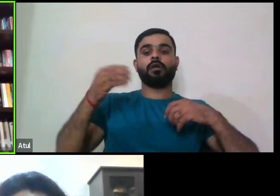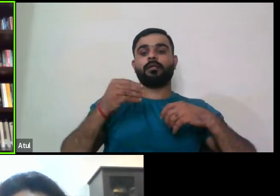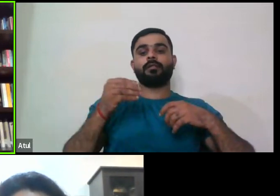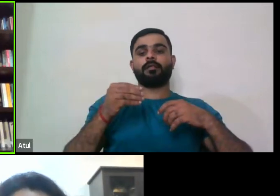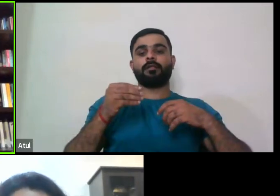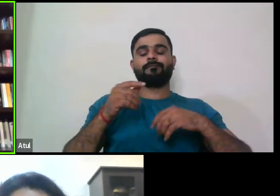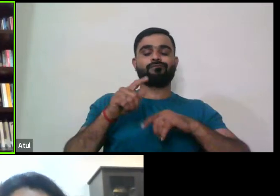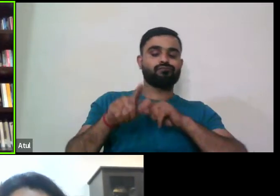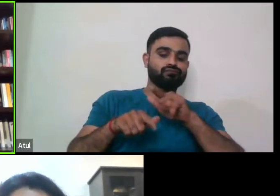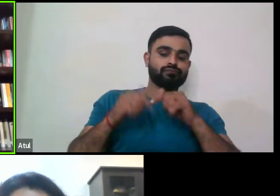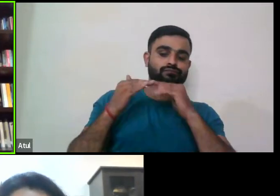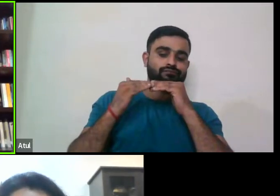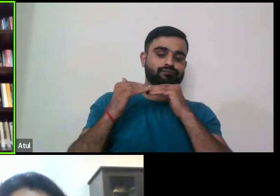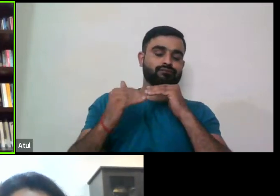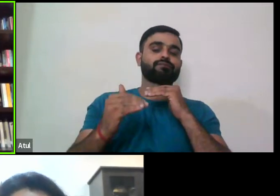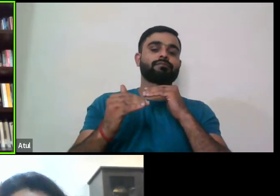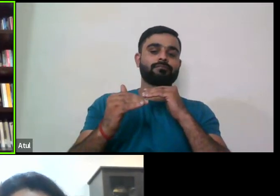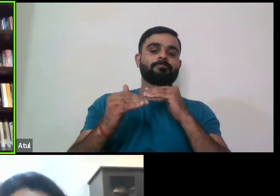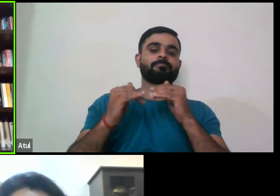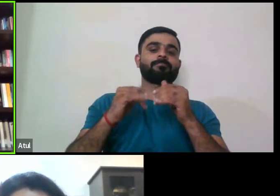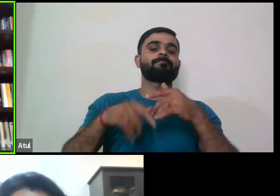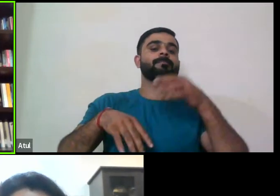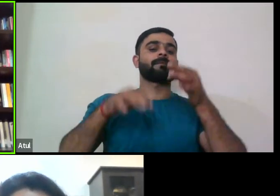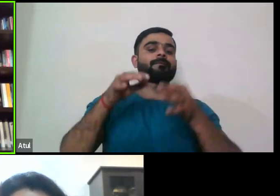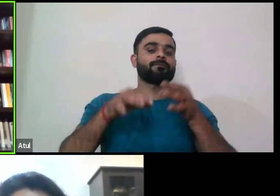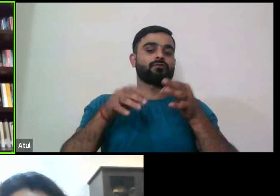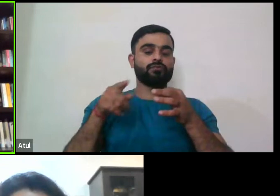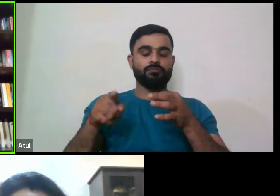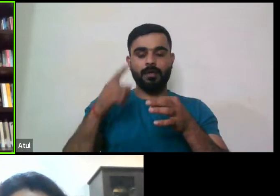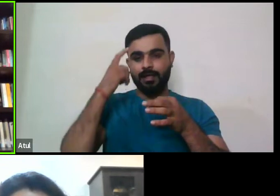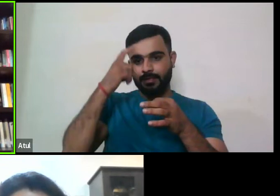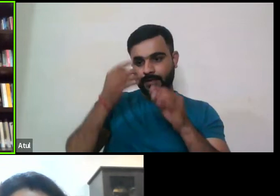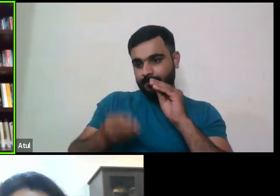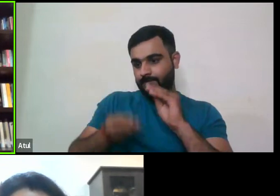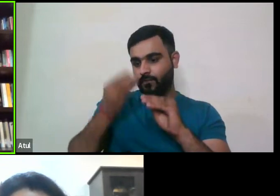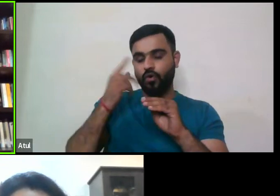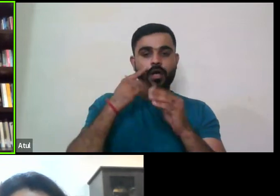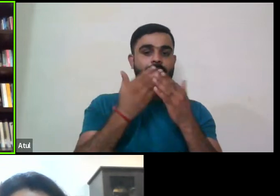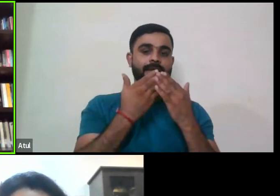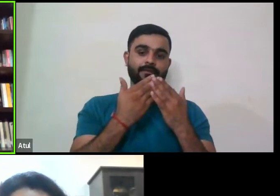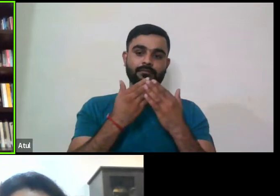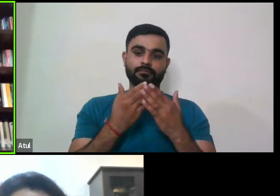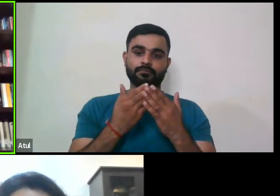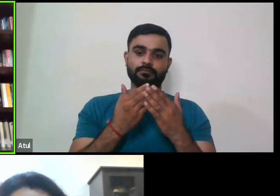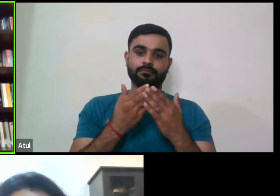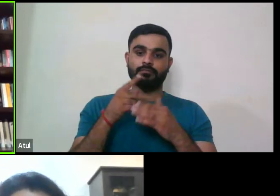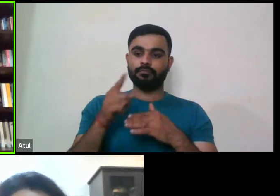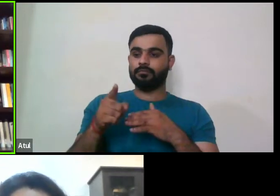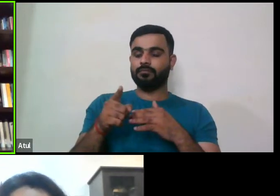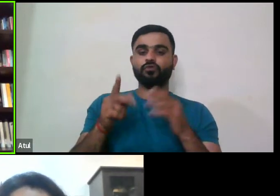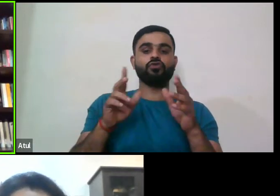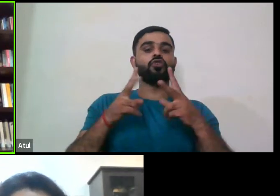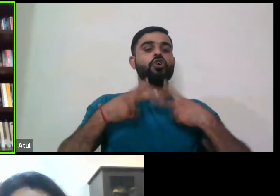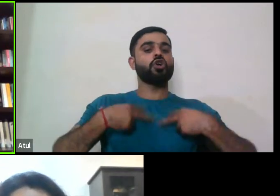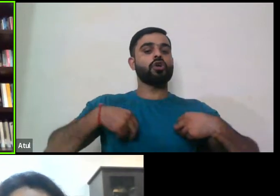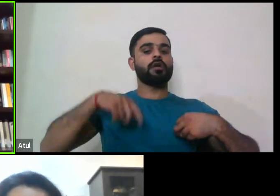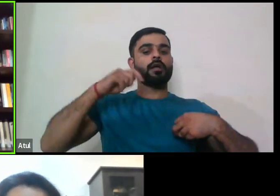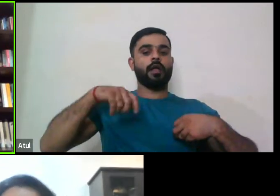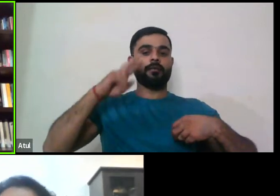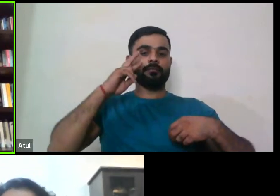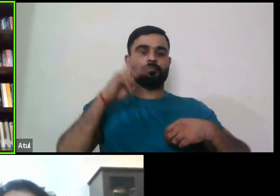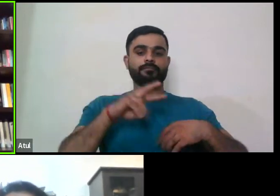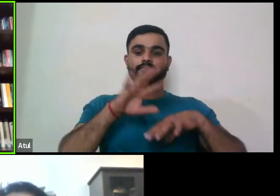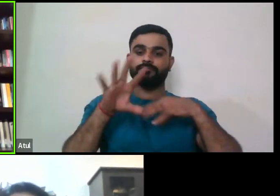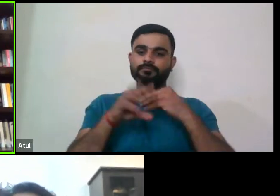greater stability, both in terms of jurisprudence and in terms of thinking more institutionally about the court. So those are